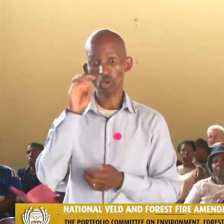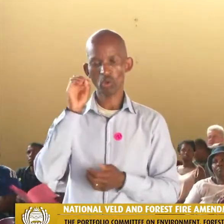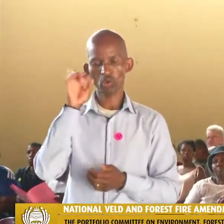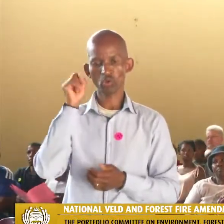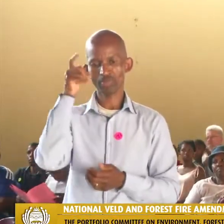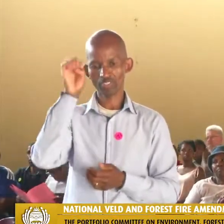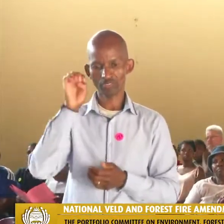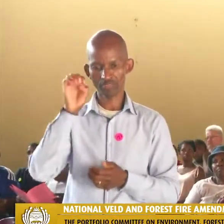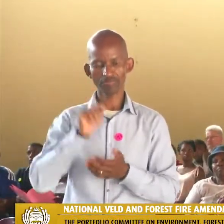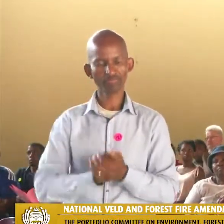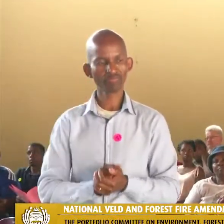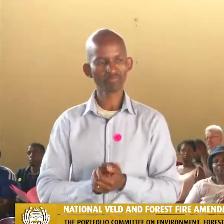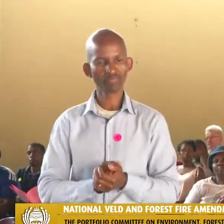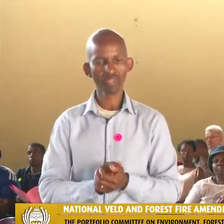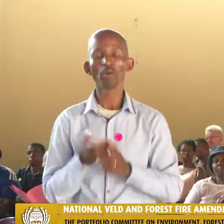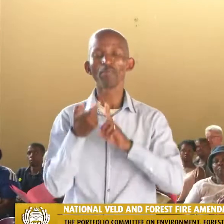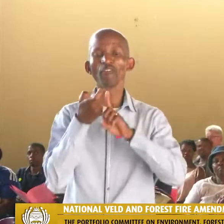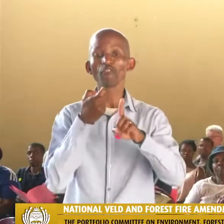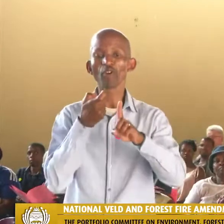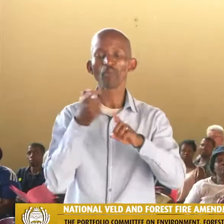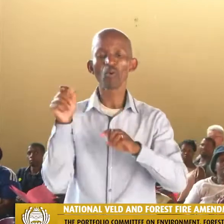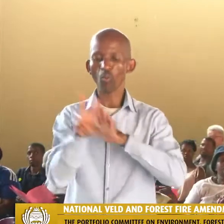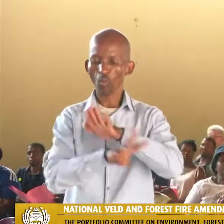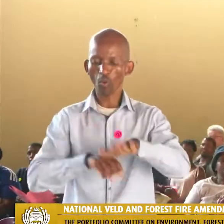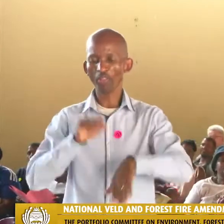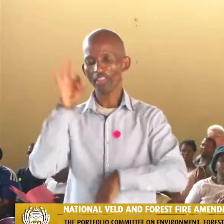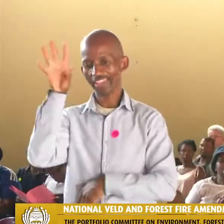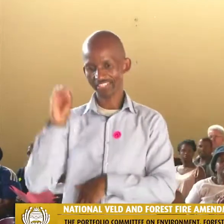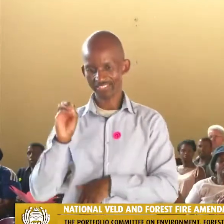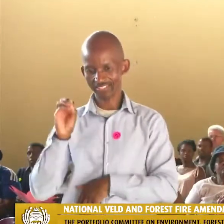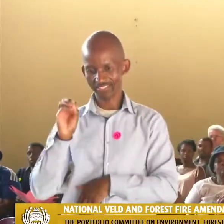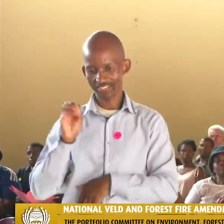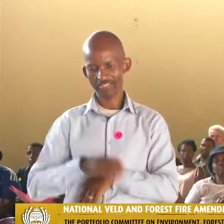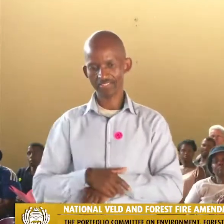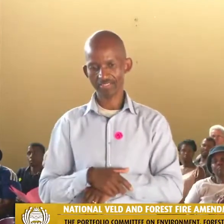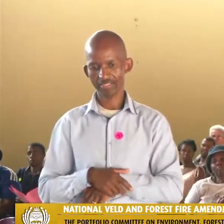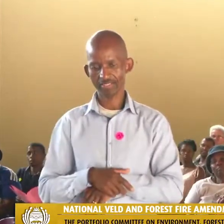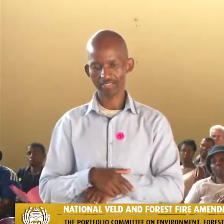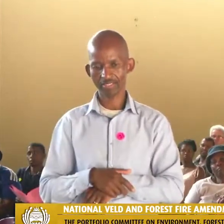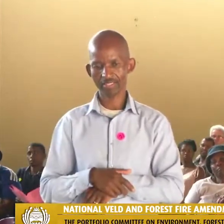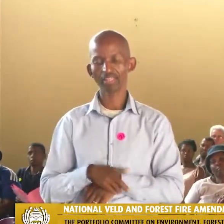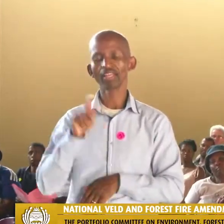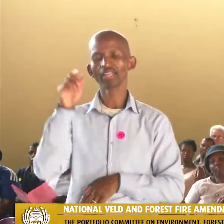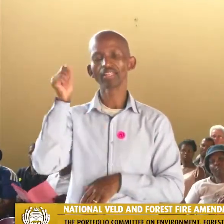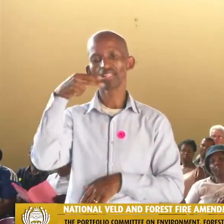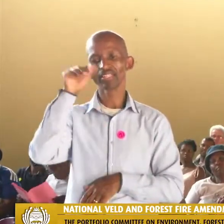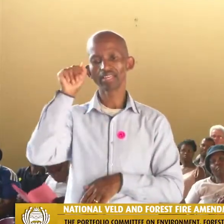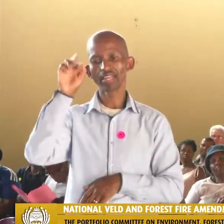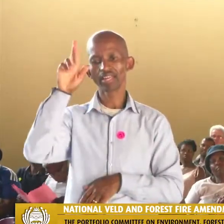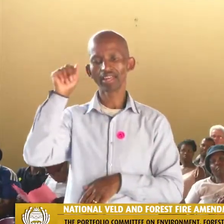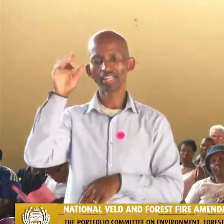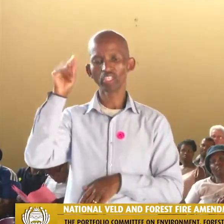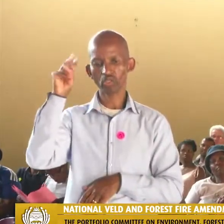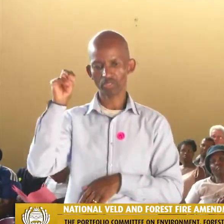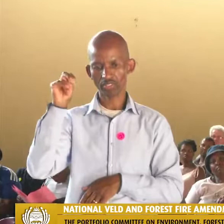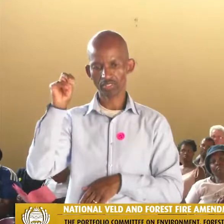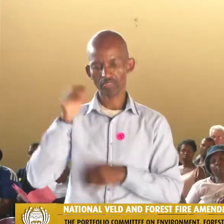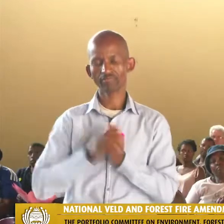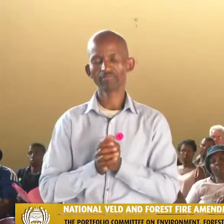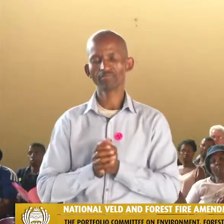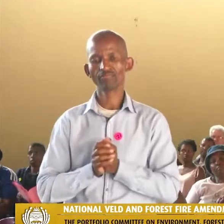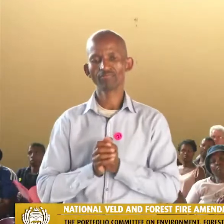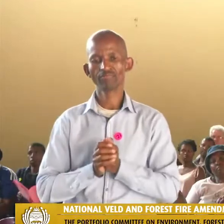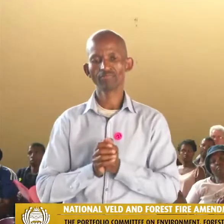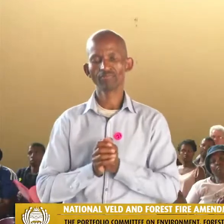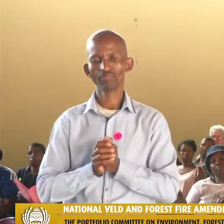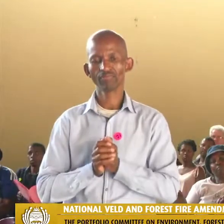Nondumiso Sisinyi. Ke tswa ke le ko Ward 30 ko Tarleton. I'm from Tarleton, Ward 30, Ba ibitsa Tarrisburg. next